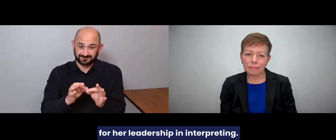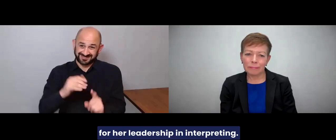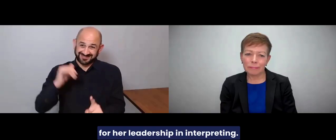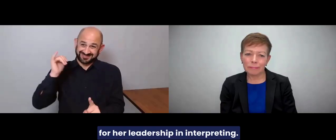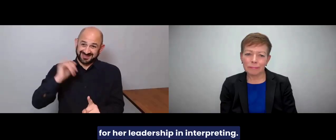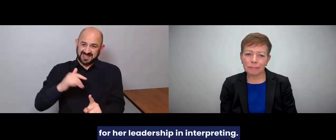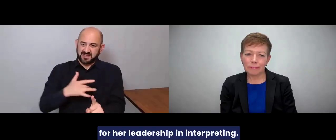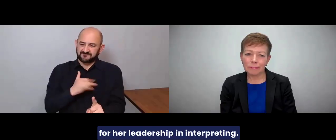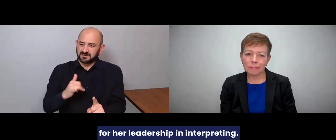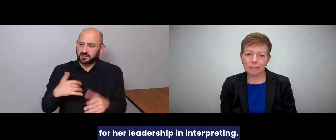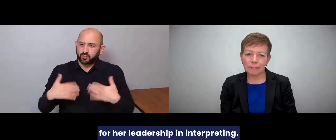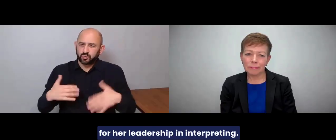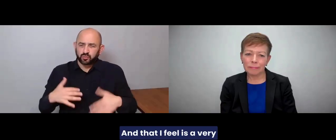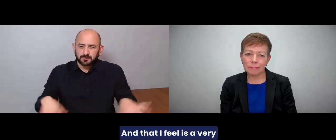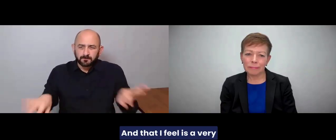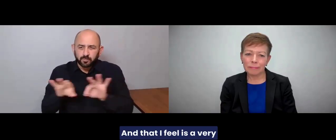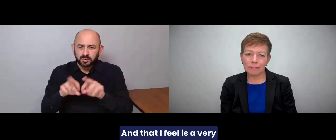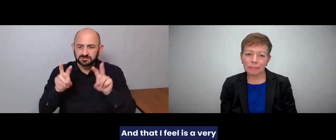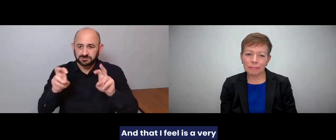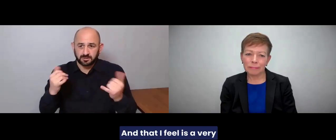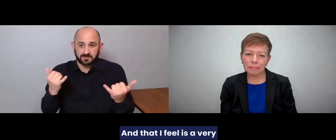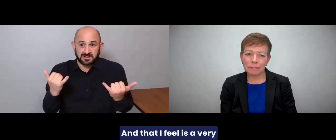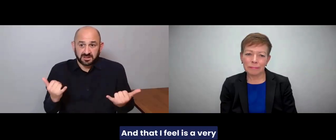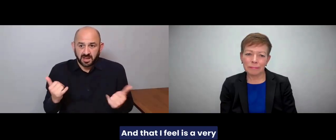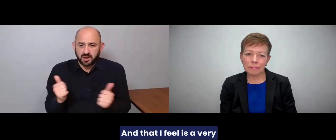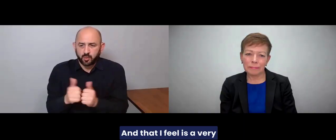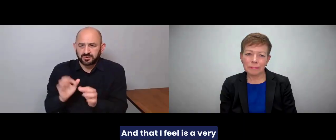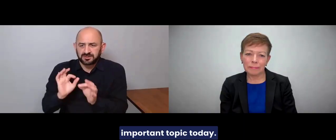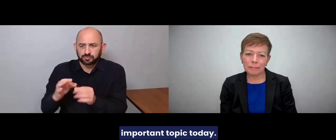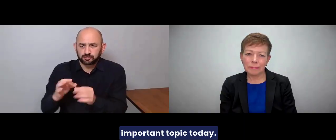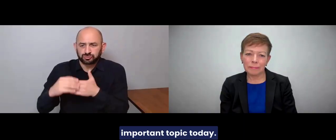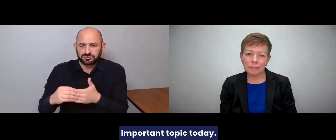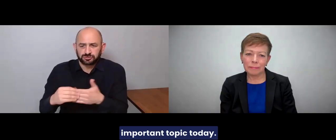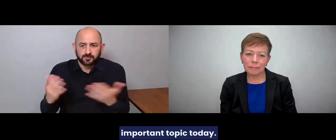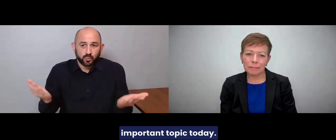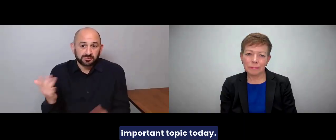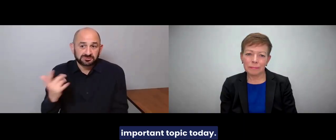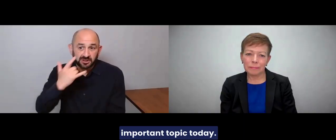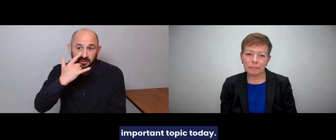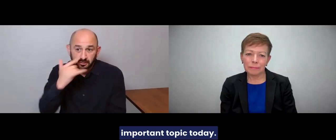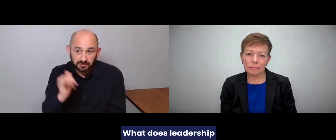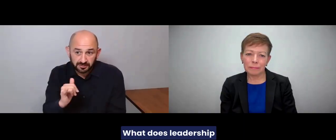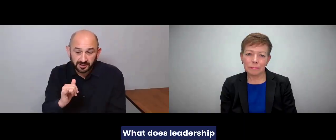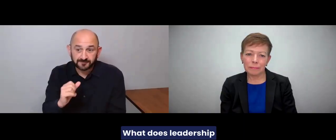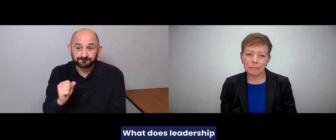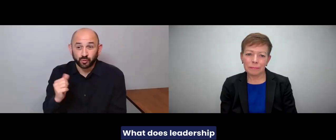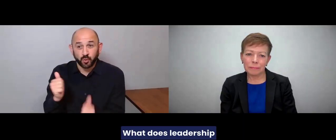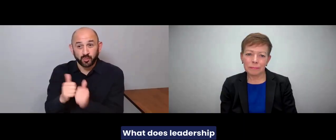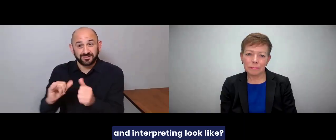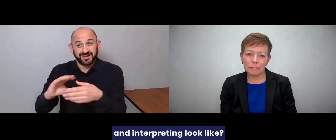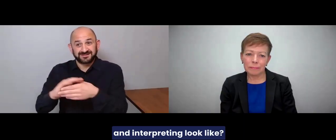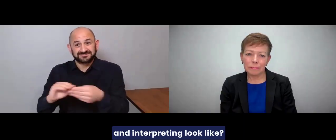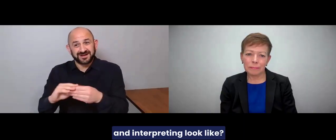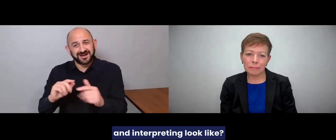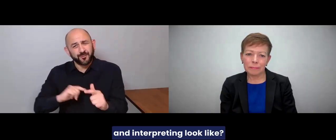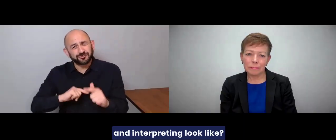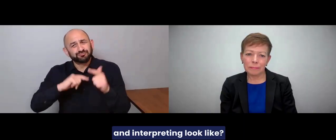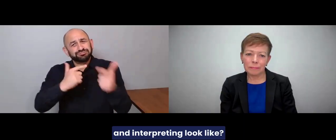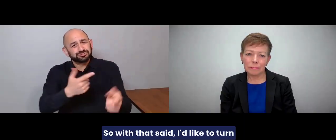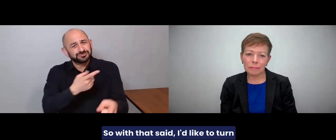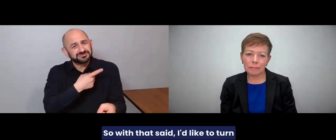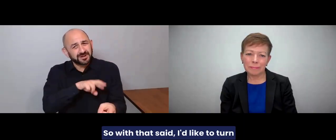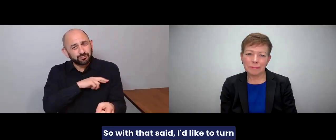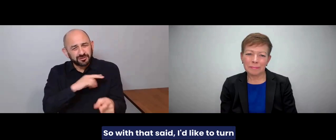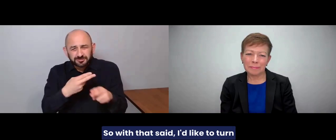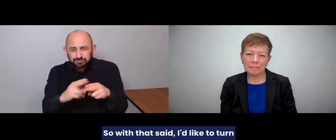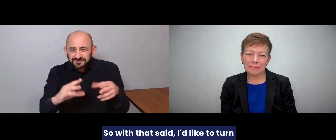her leadership in interpreting, and that, I feel, is a very important topic today. What does leadership in interpreting look like?